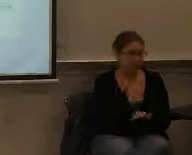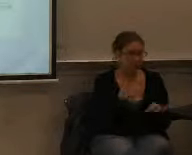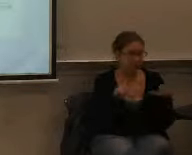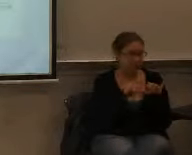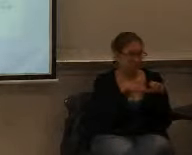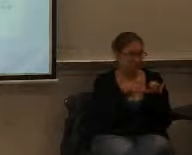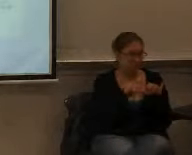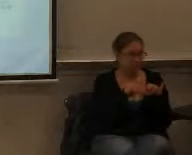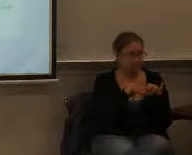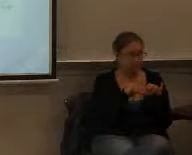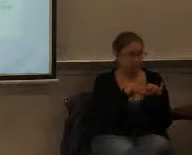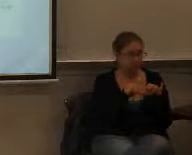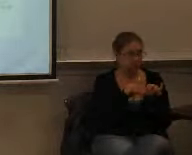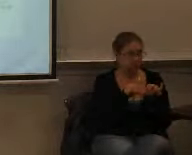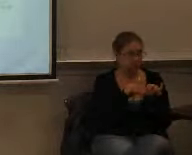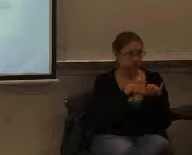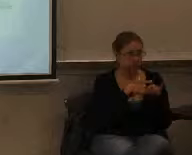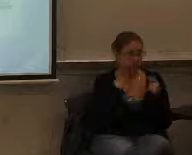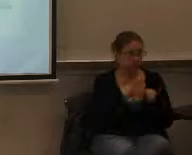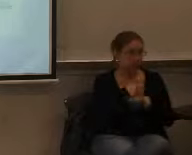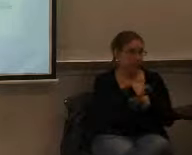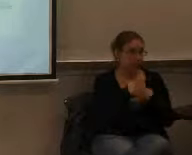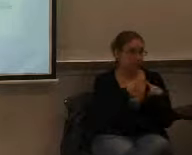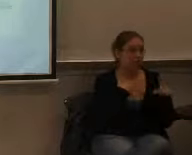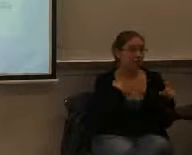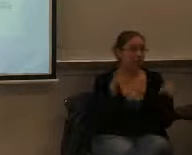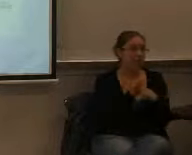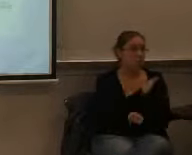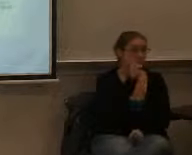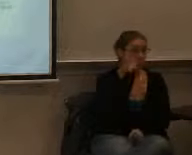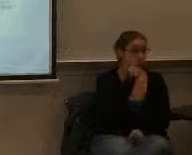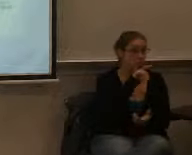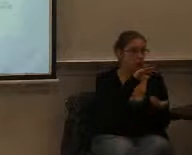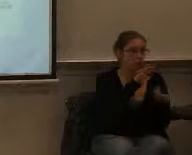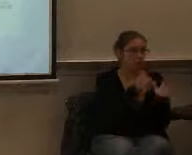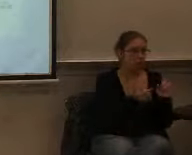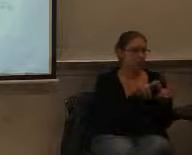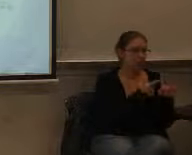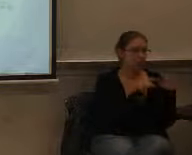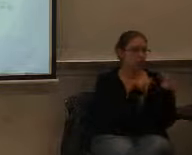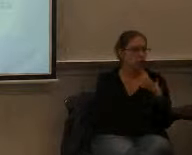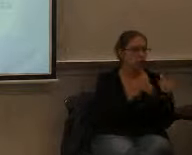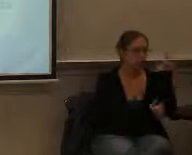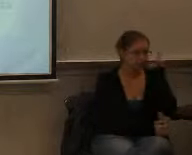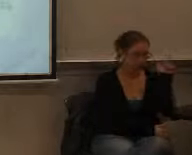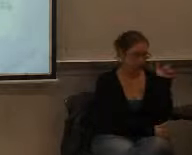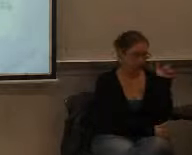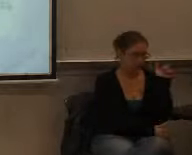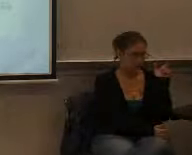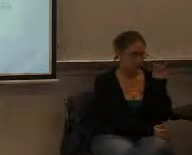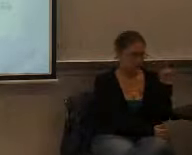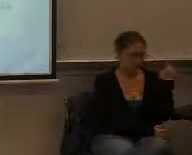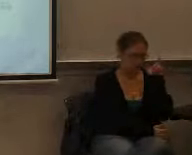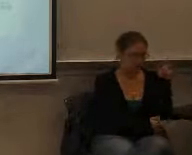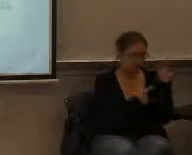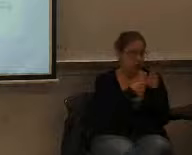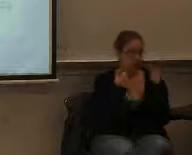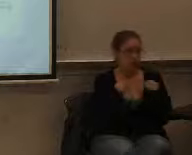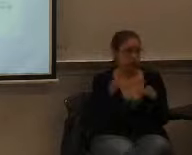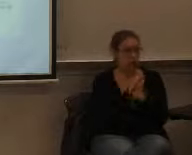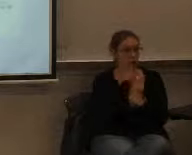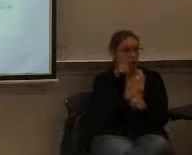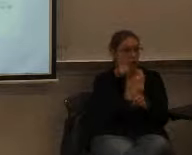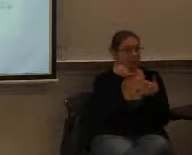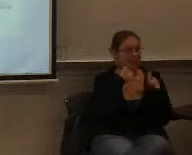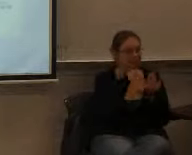measurements at times when there's a full moon versus when there's new moon, and they show that during the full moon they tend to